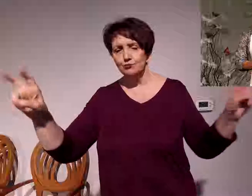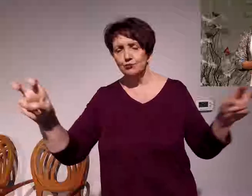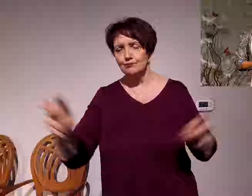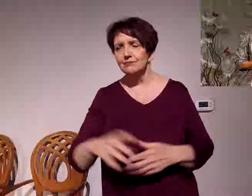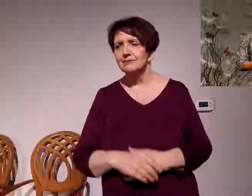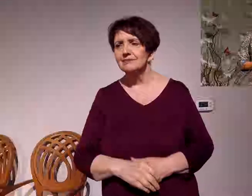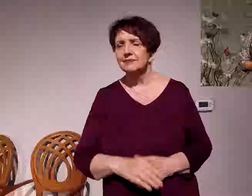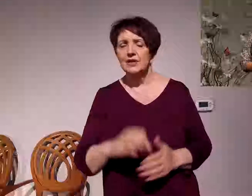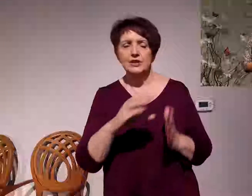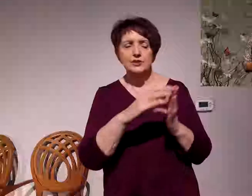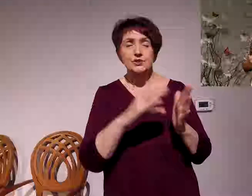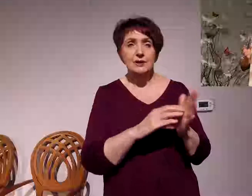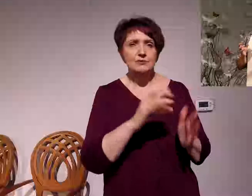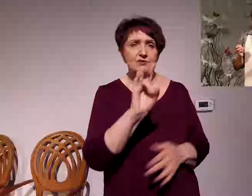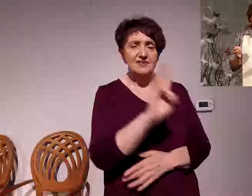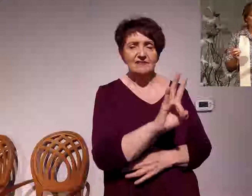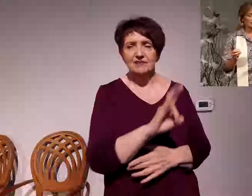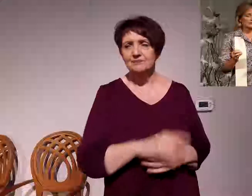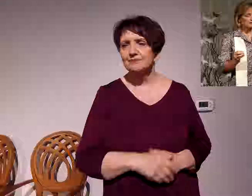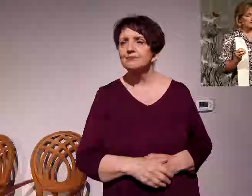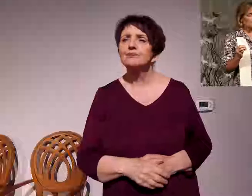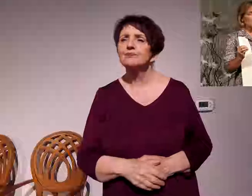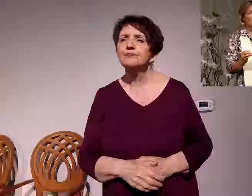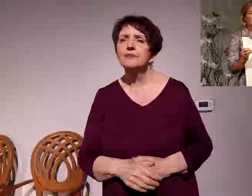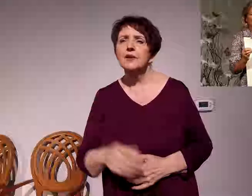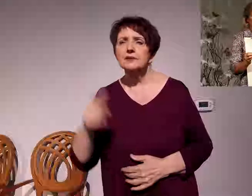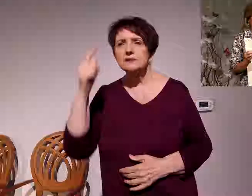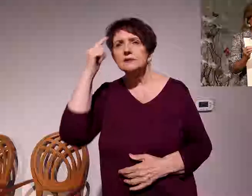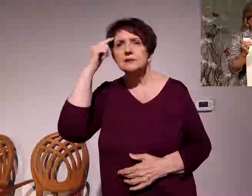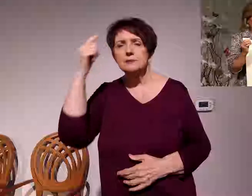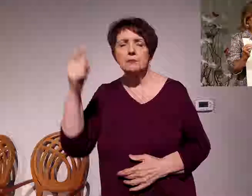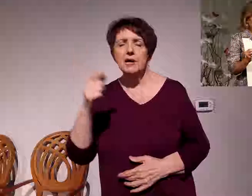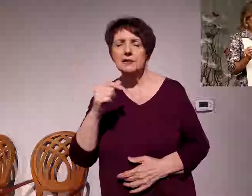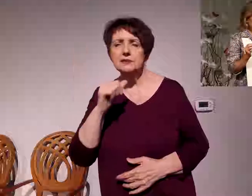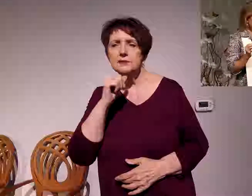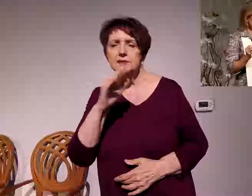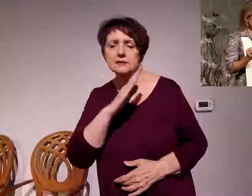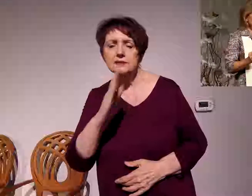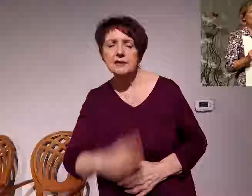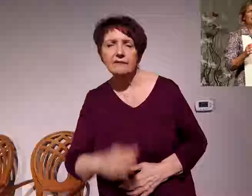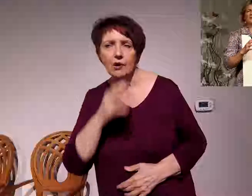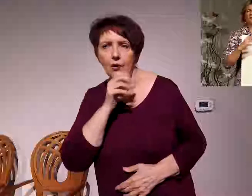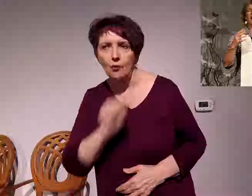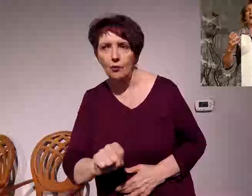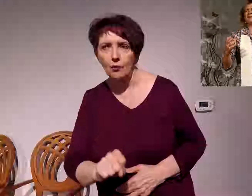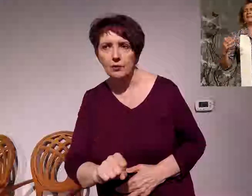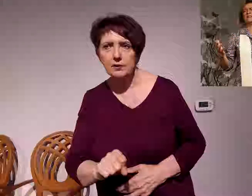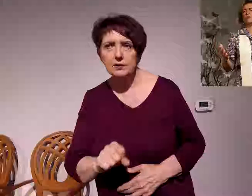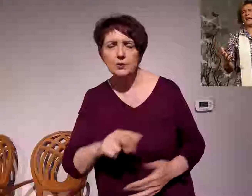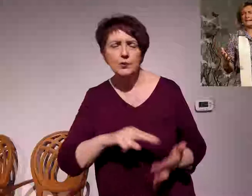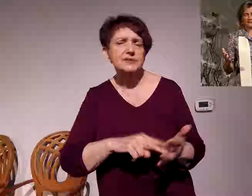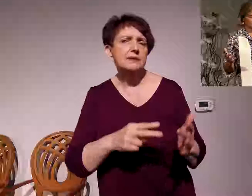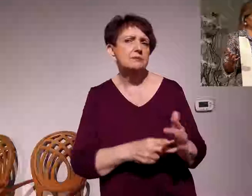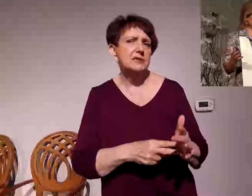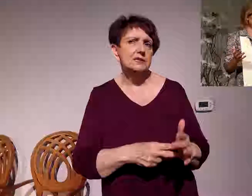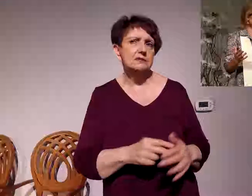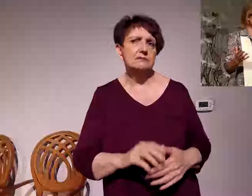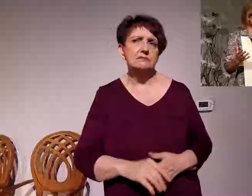I'm going to tell you what he I'm going to tell you what he says. He says, the mind does Well, not grow what old. is the Well, mind anyway? what is the mind